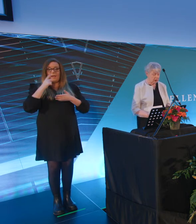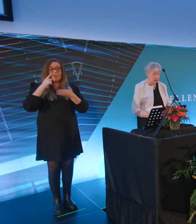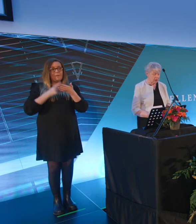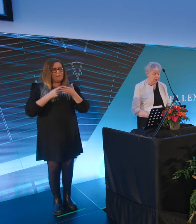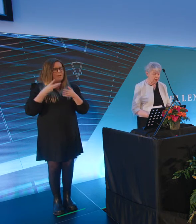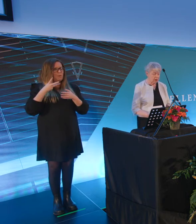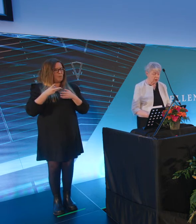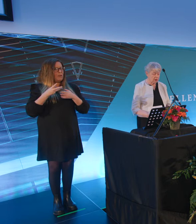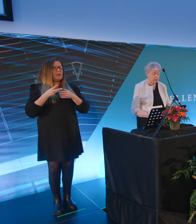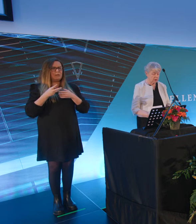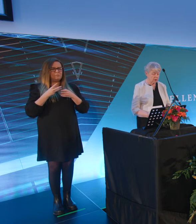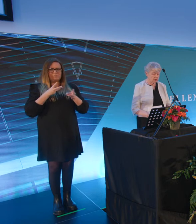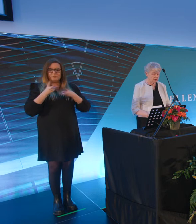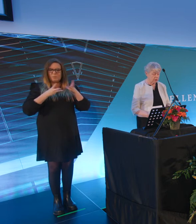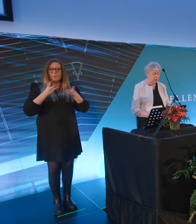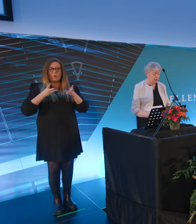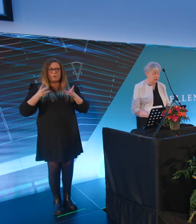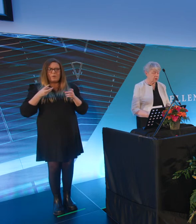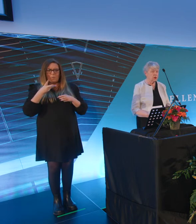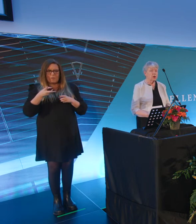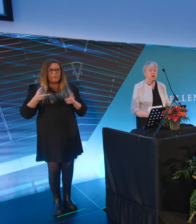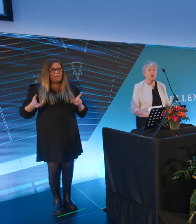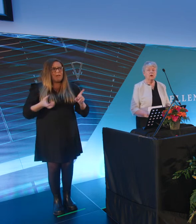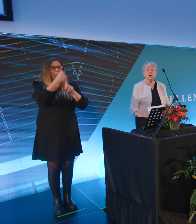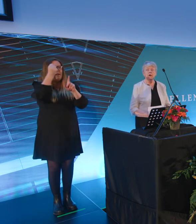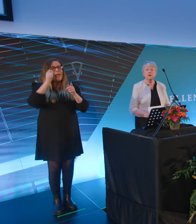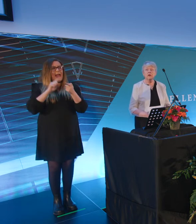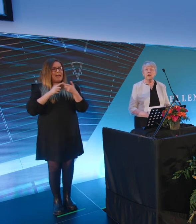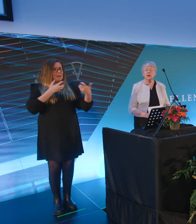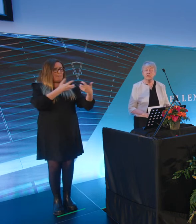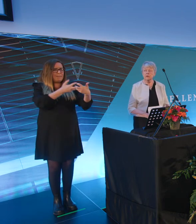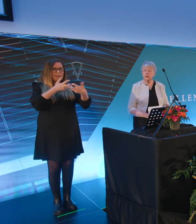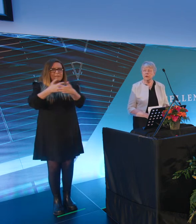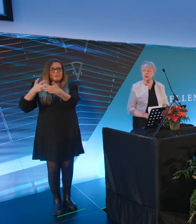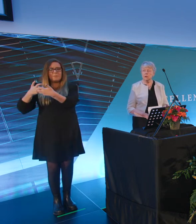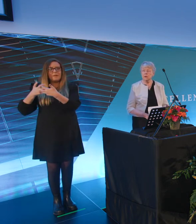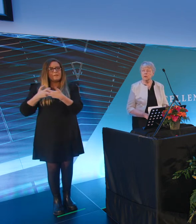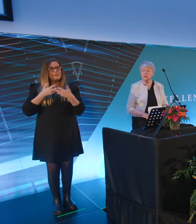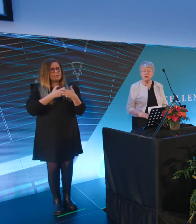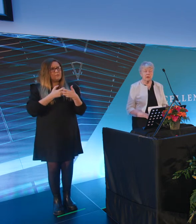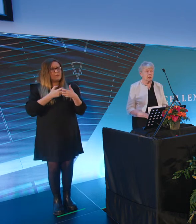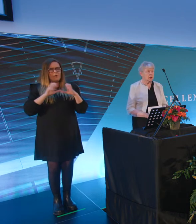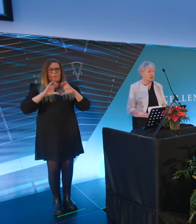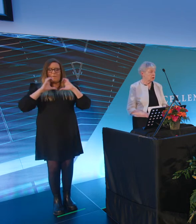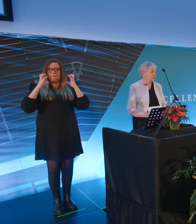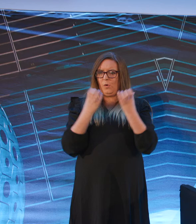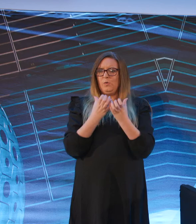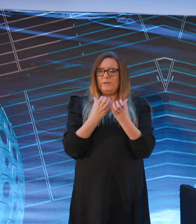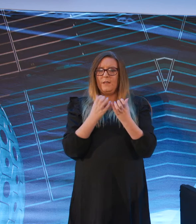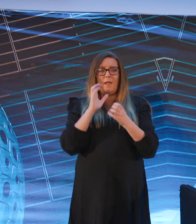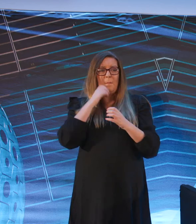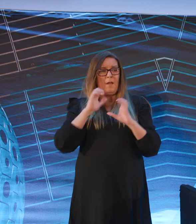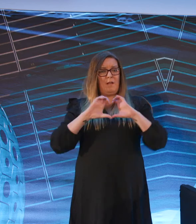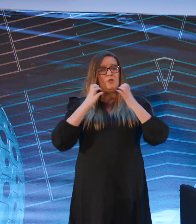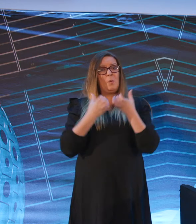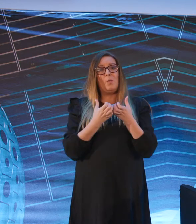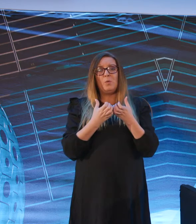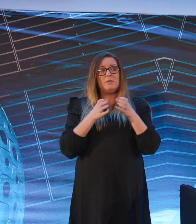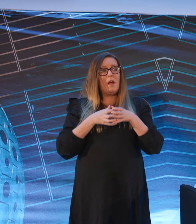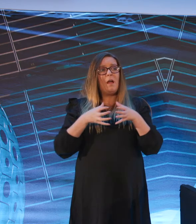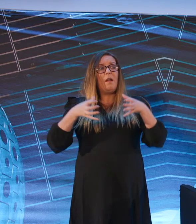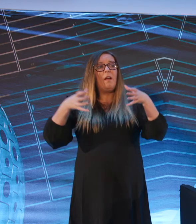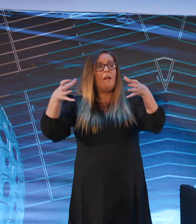dynamic and designed to meet the evolving needs of our ever-growing community and also of the